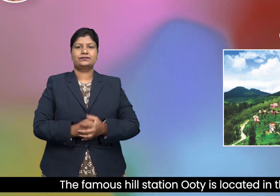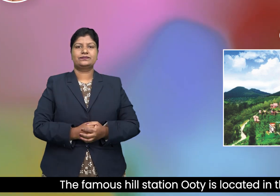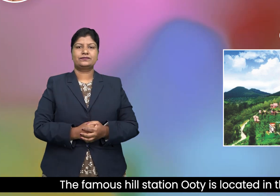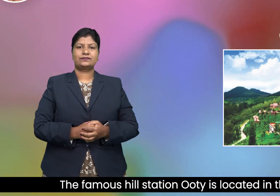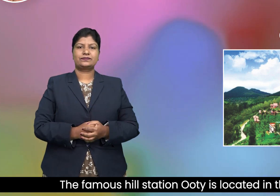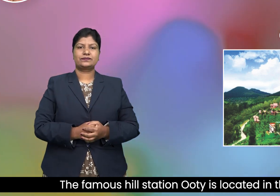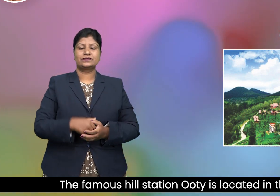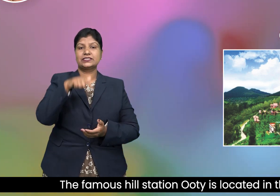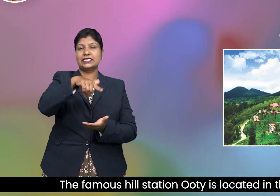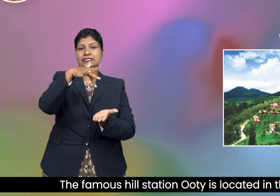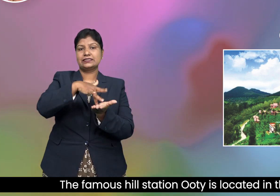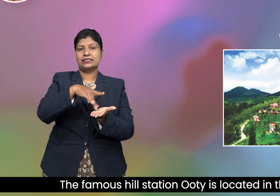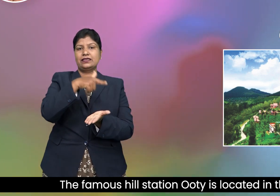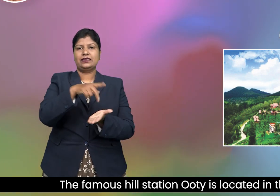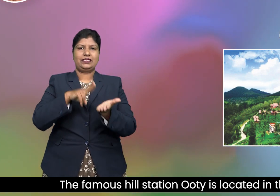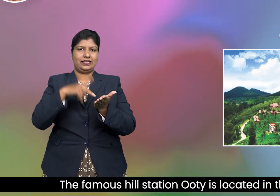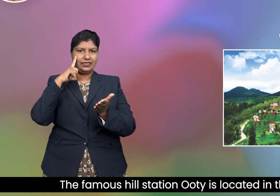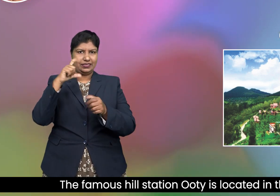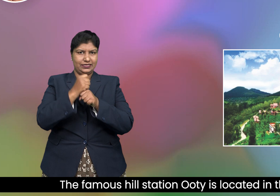is located in the Nilgiris